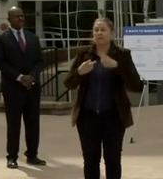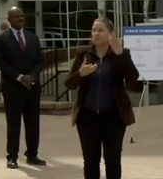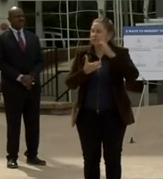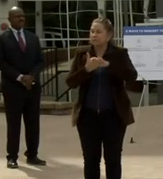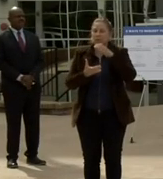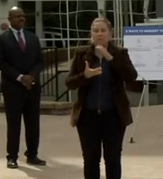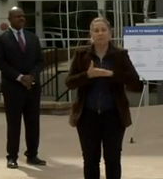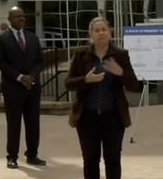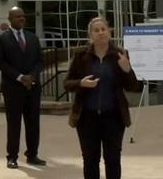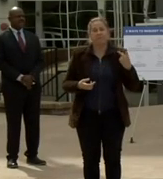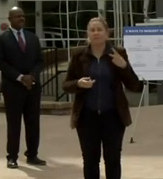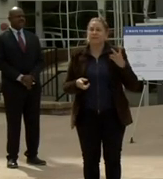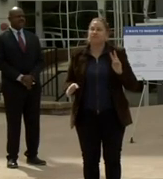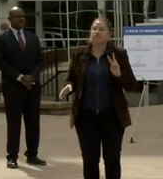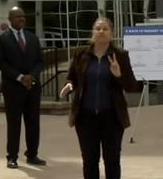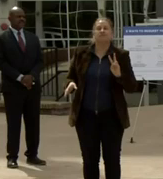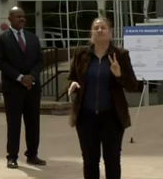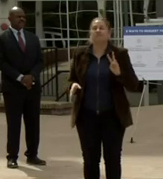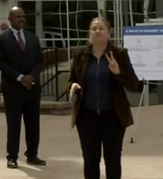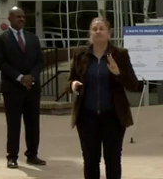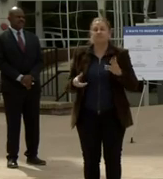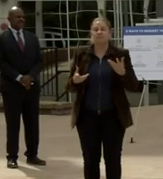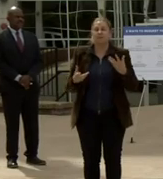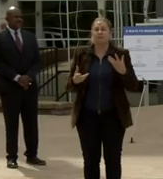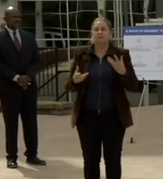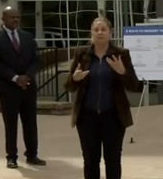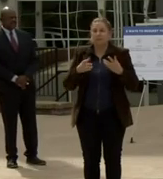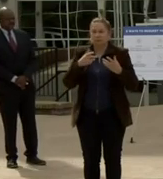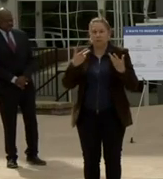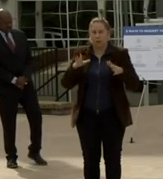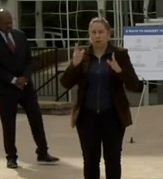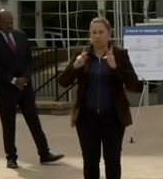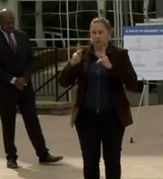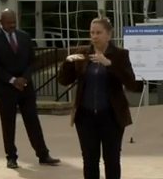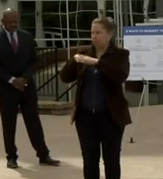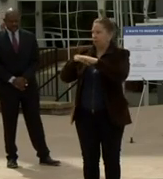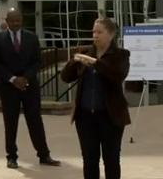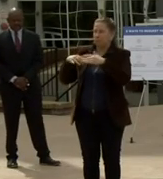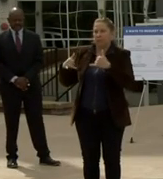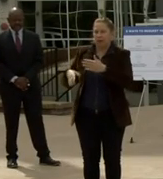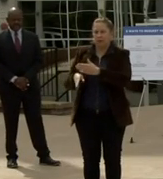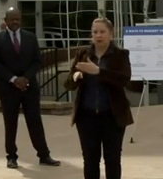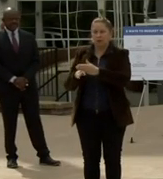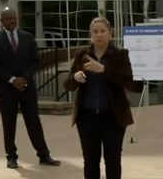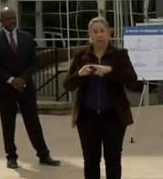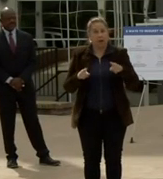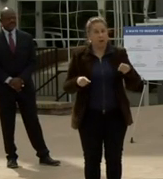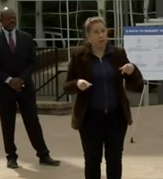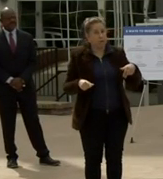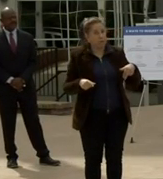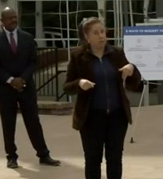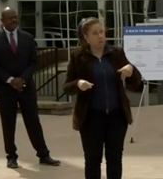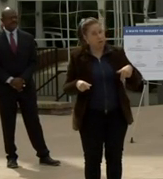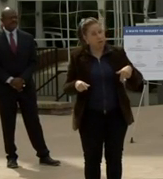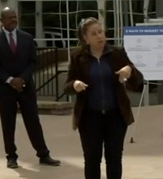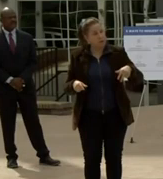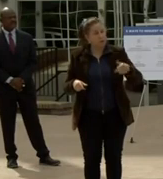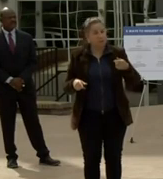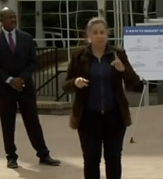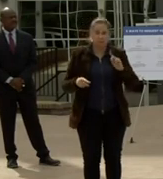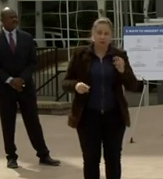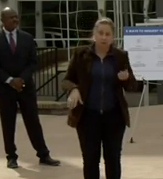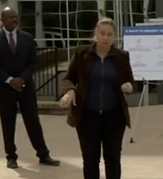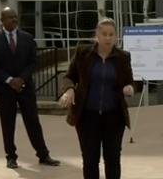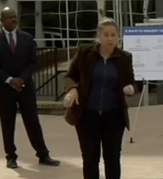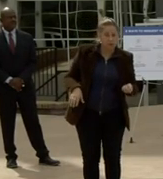don't want them playing soccer in the fields, but how extreme does this get? We say that you can go outside